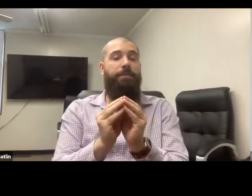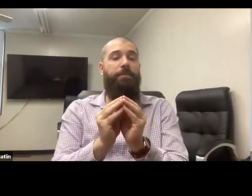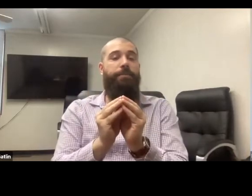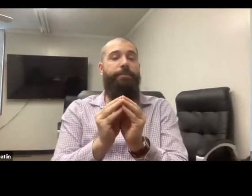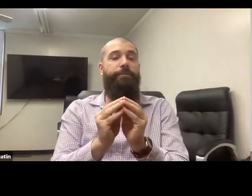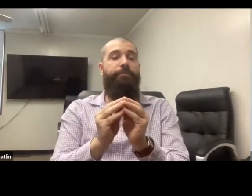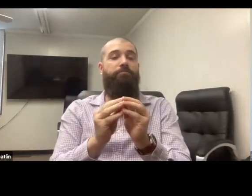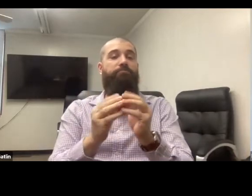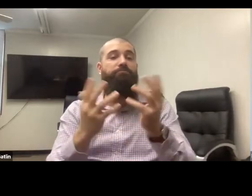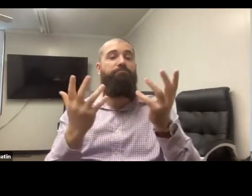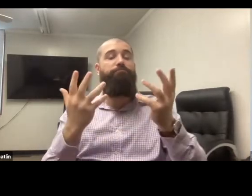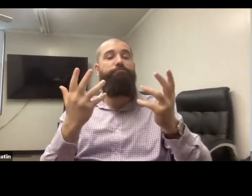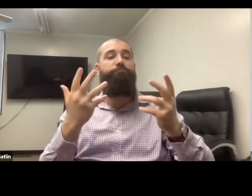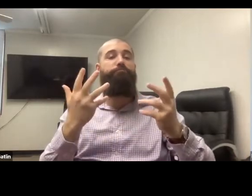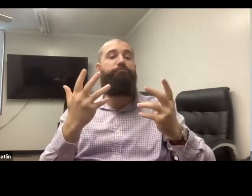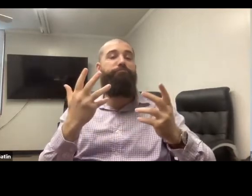I also go to